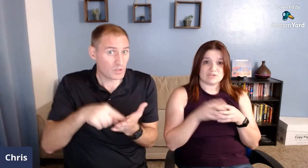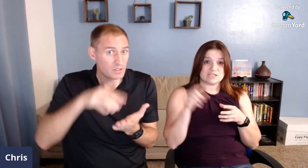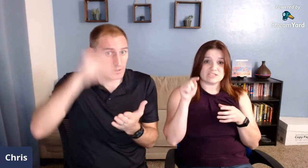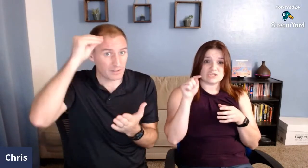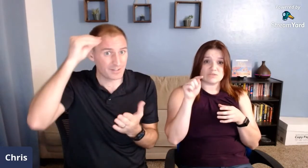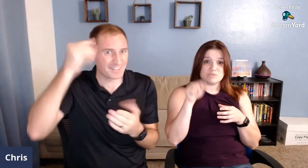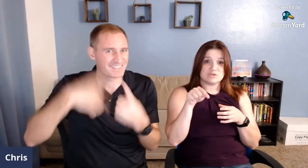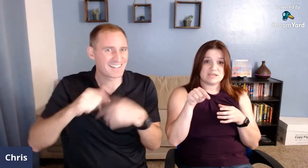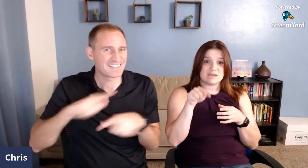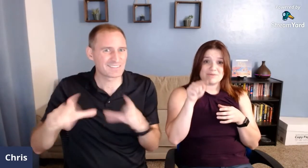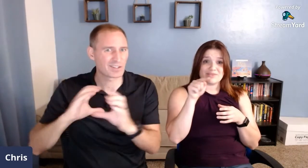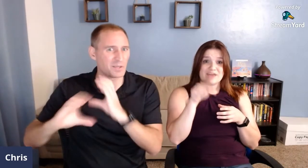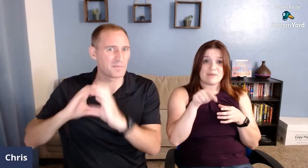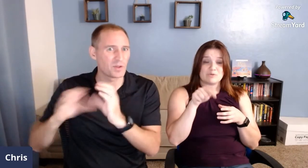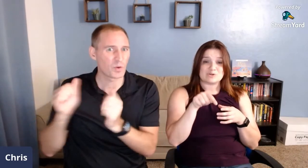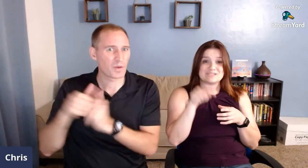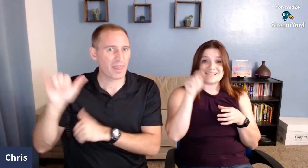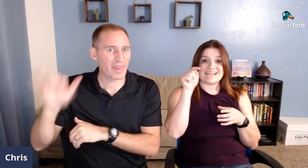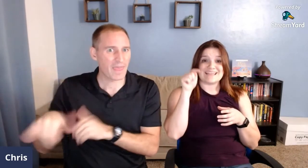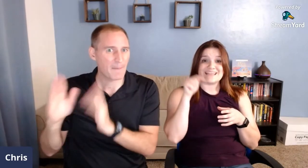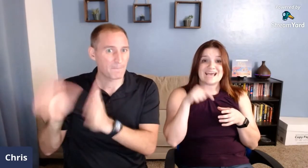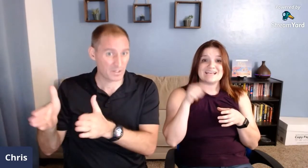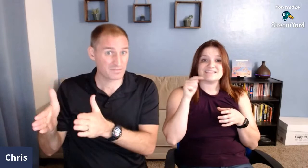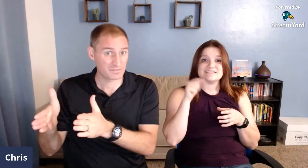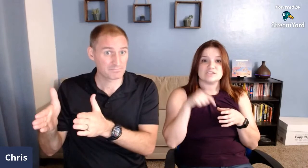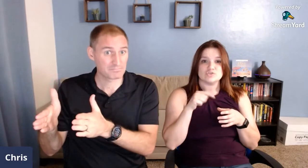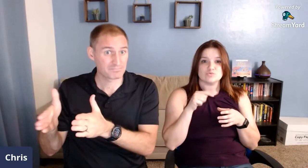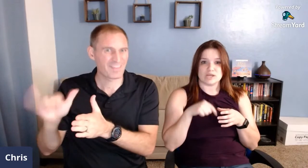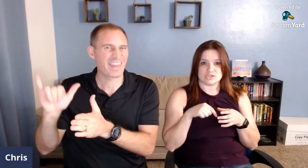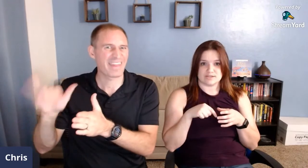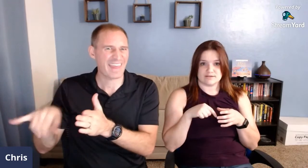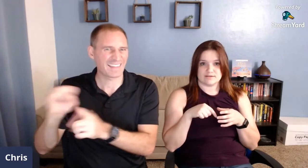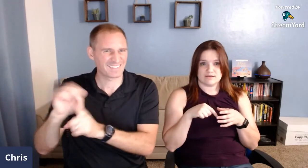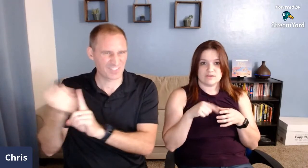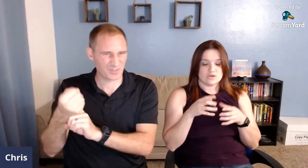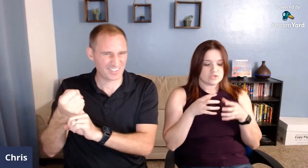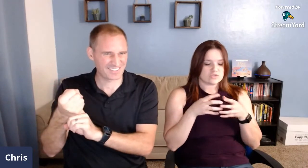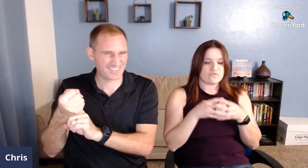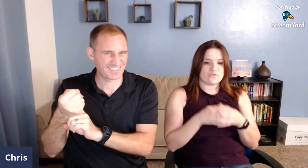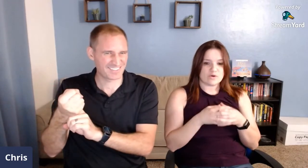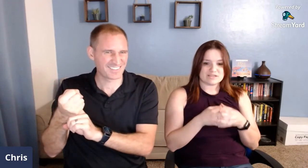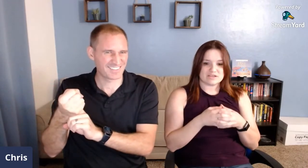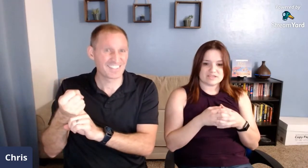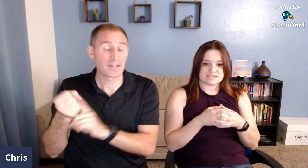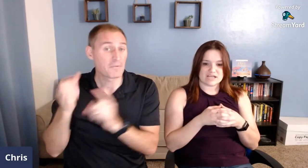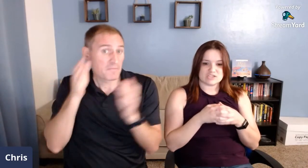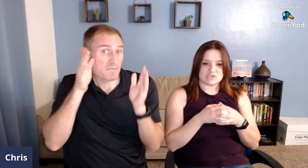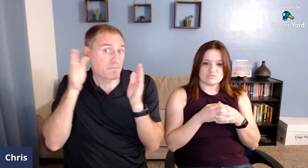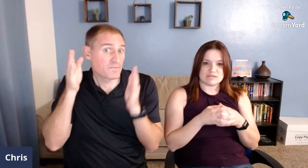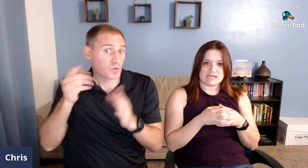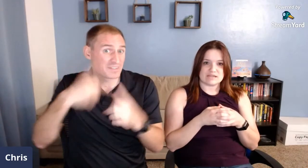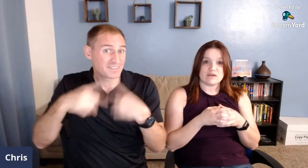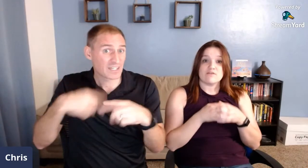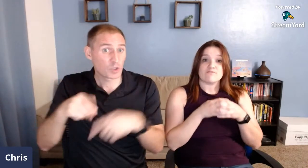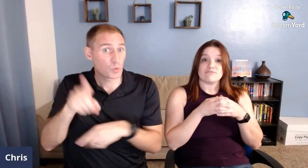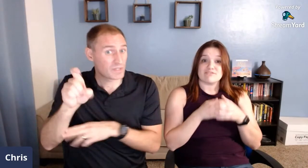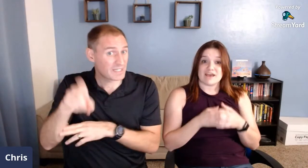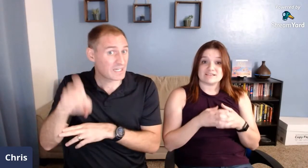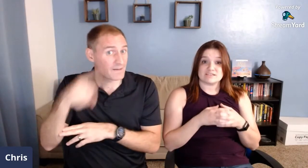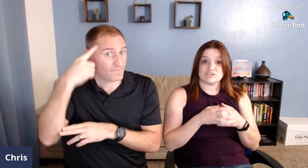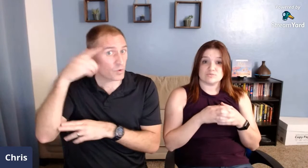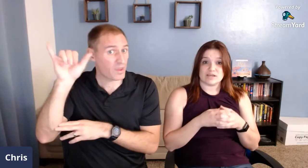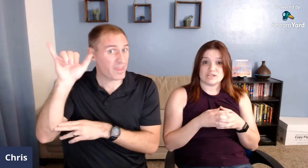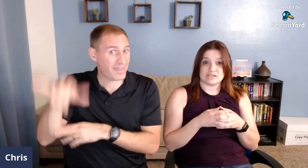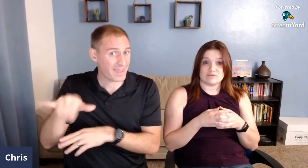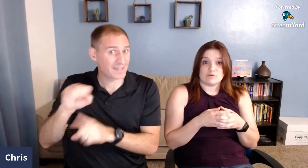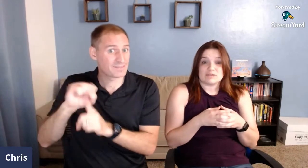sign language is to communicate with that person in that situation. So focus on the signs you need for